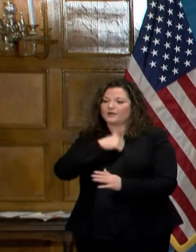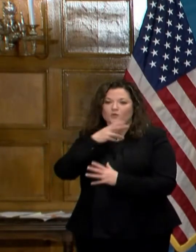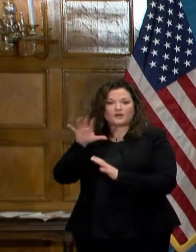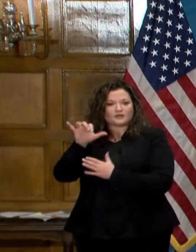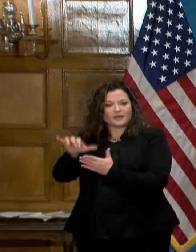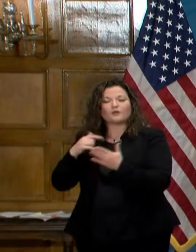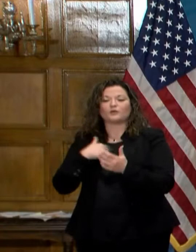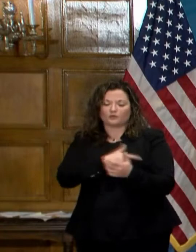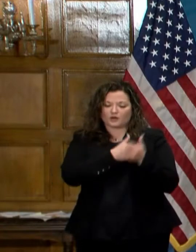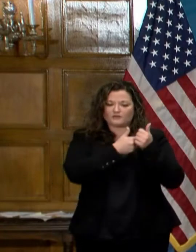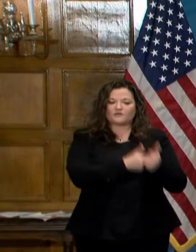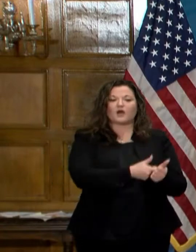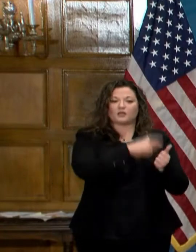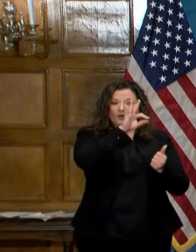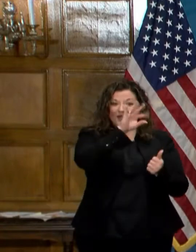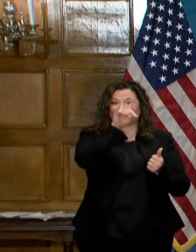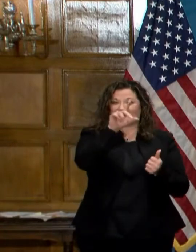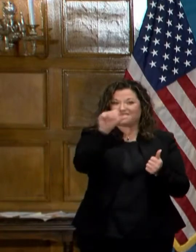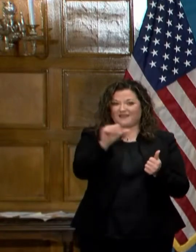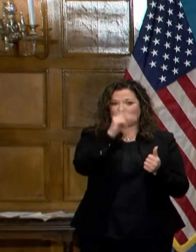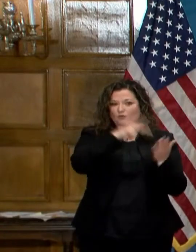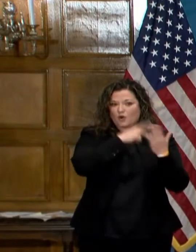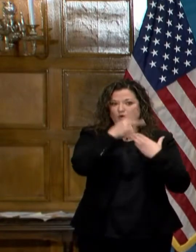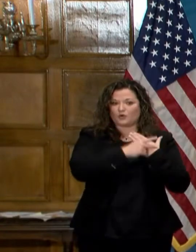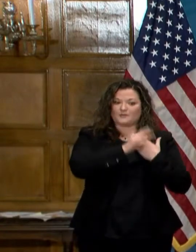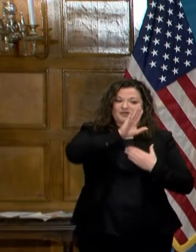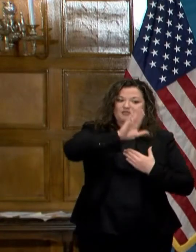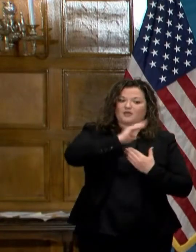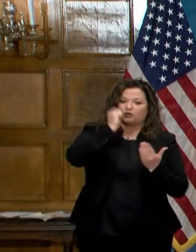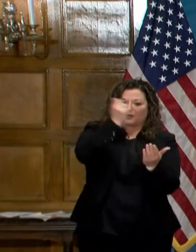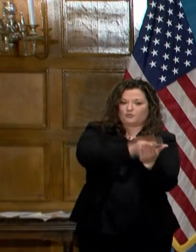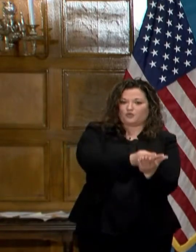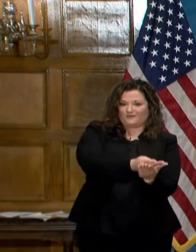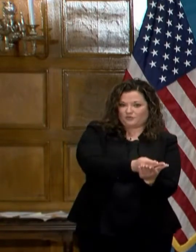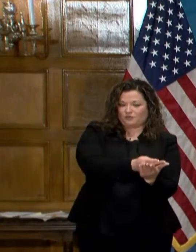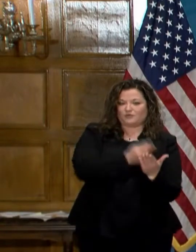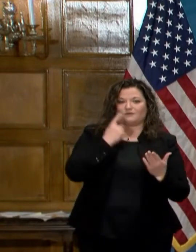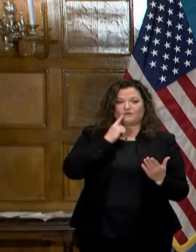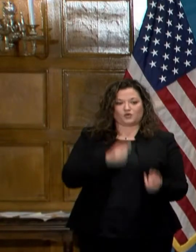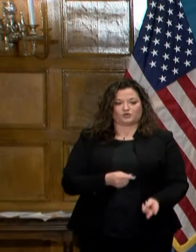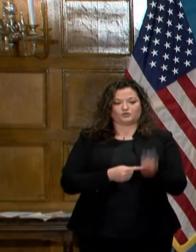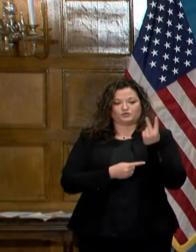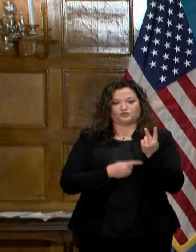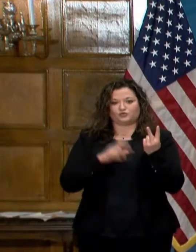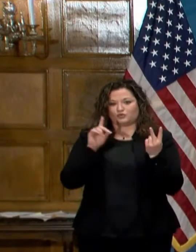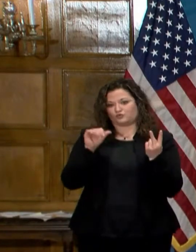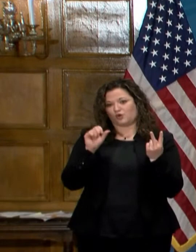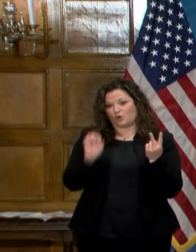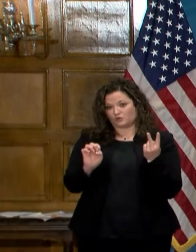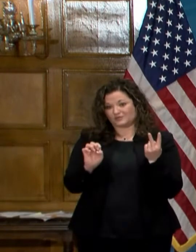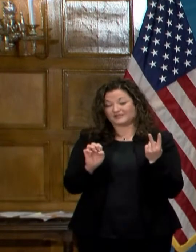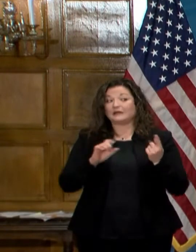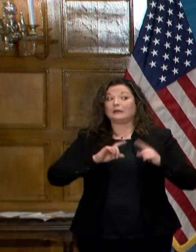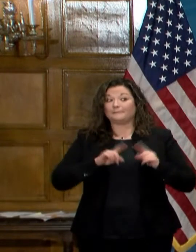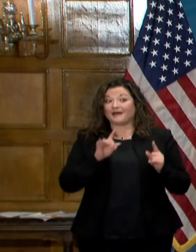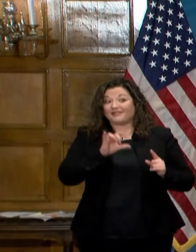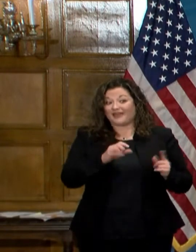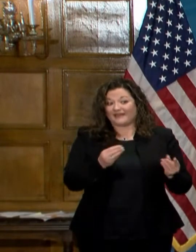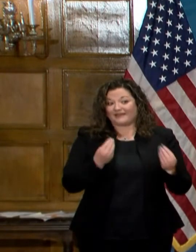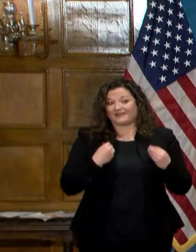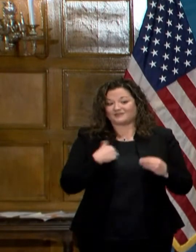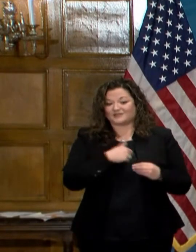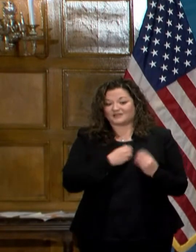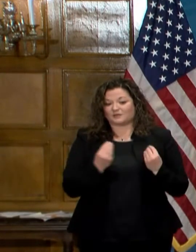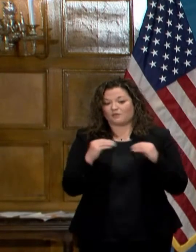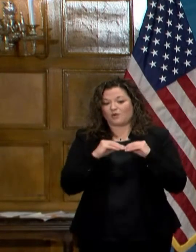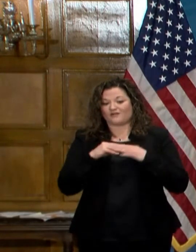program that the FDA approved for the 2 doses, but it gives us more flexibility to get